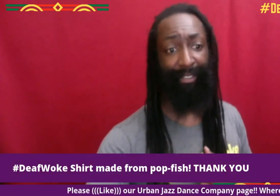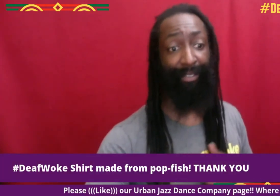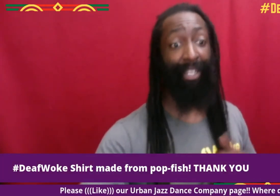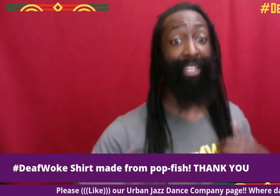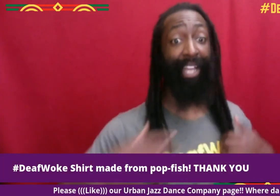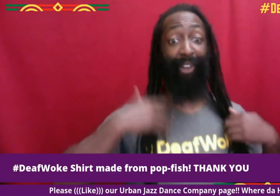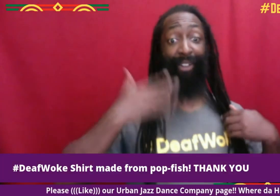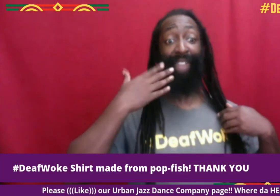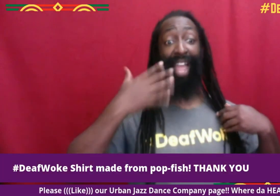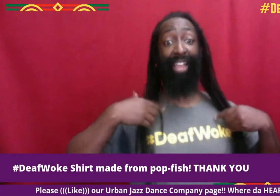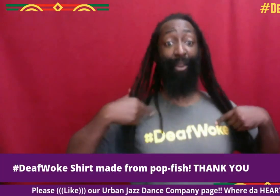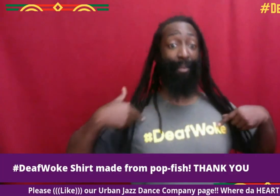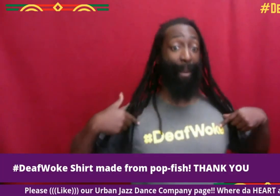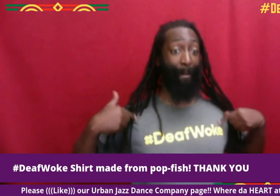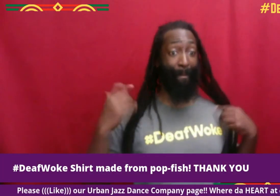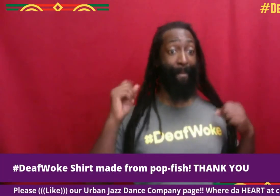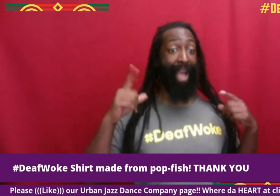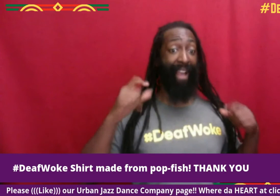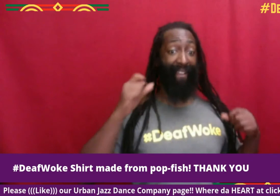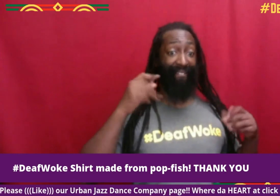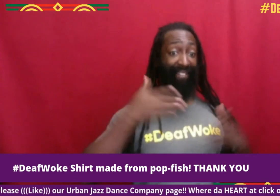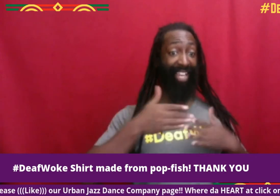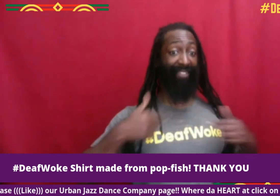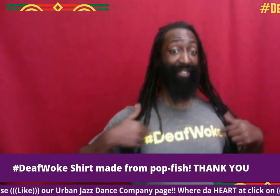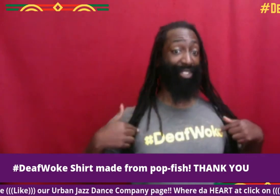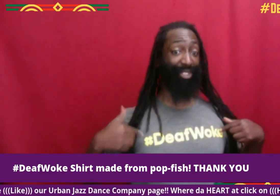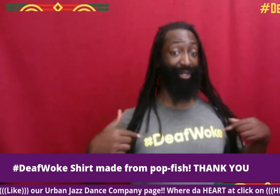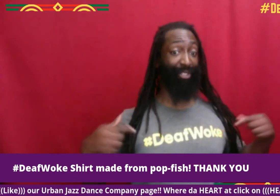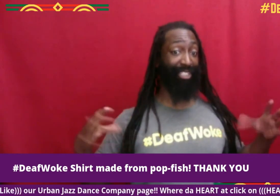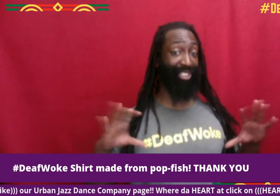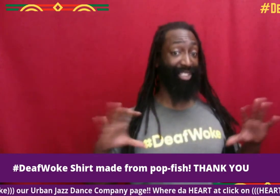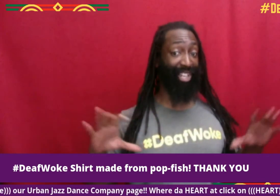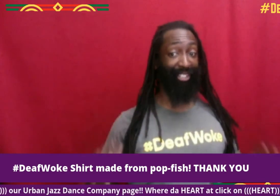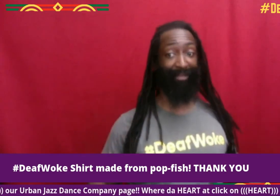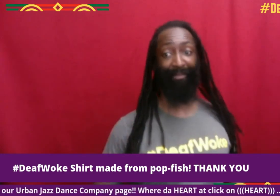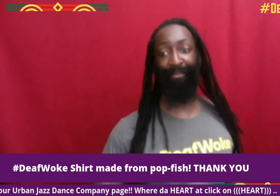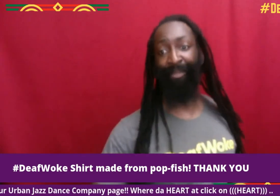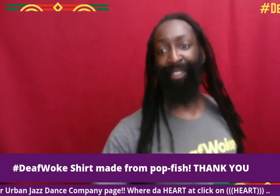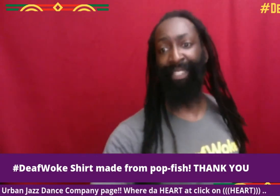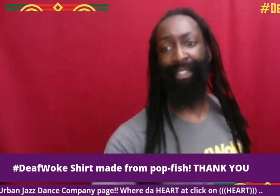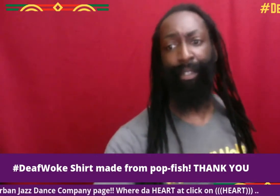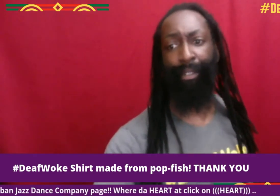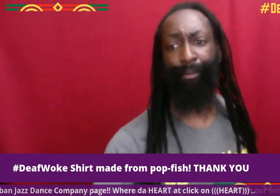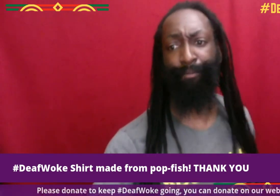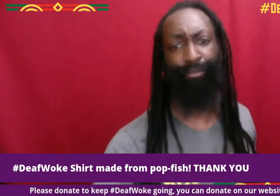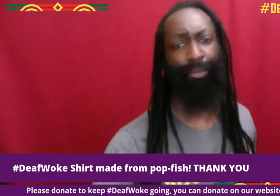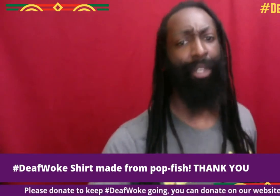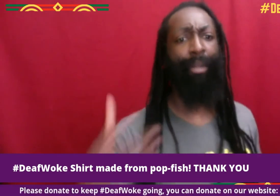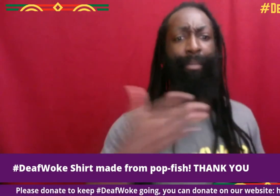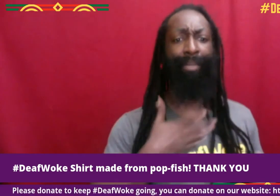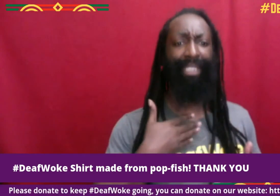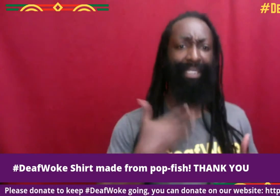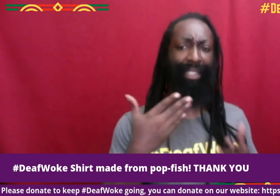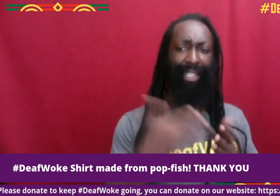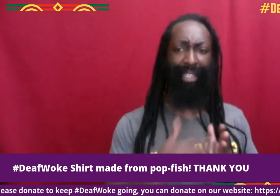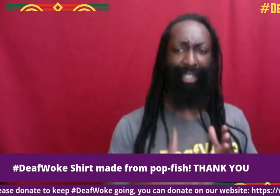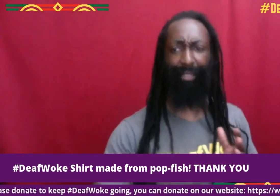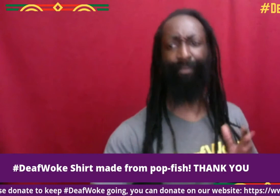So much love. Oh, of course, thank you to Popfish, who designed this t-shirt.